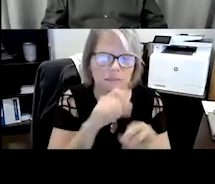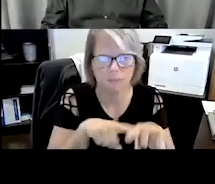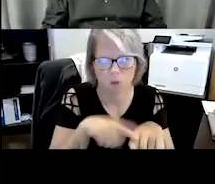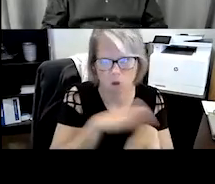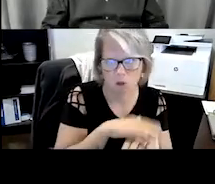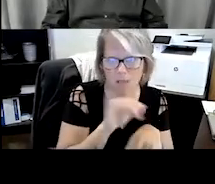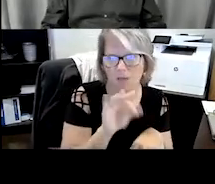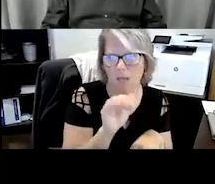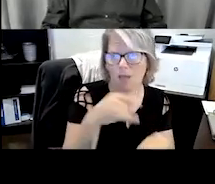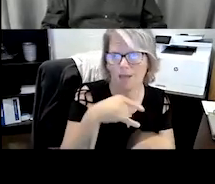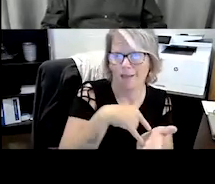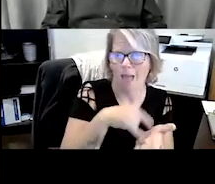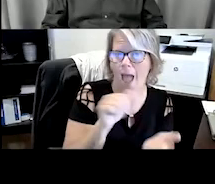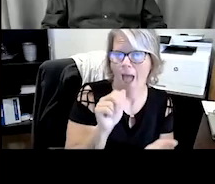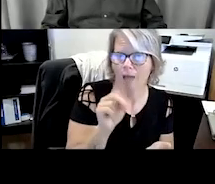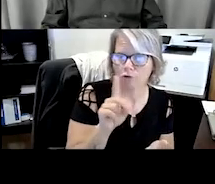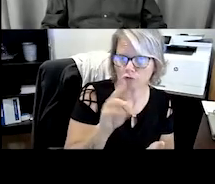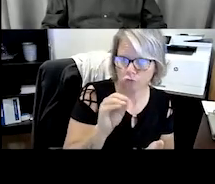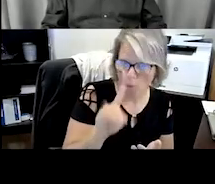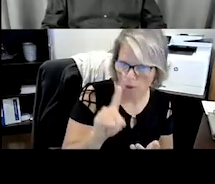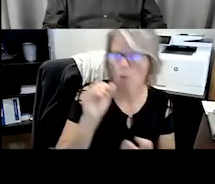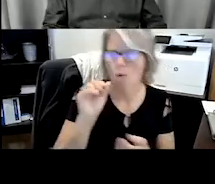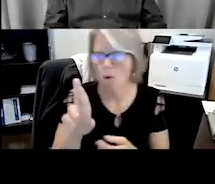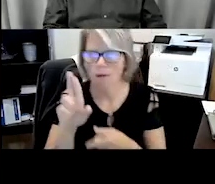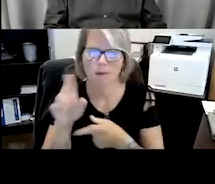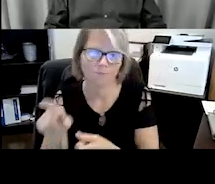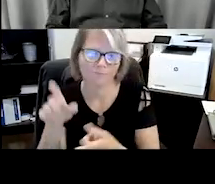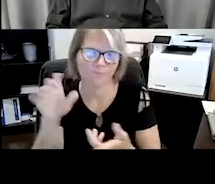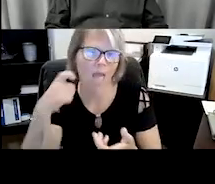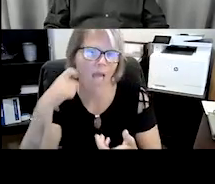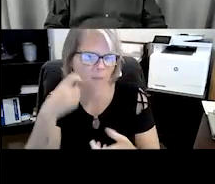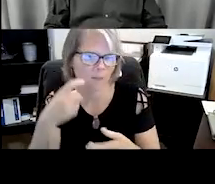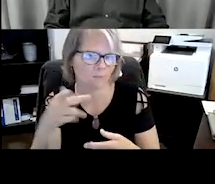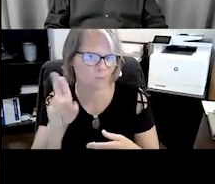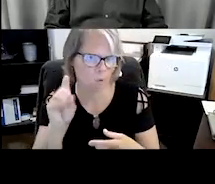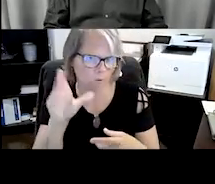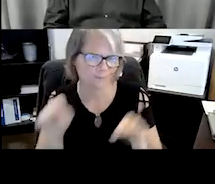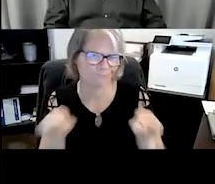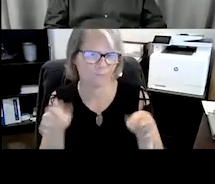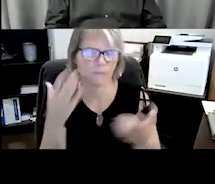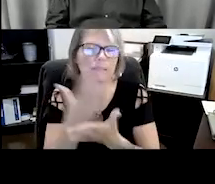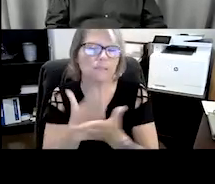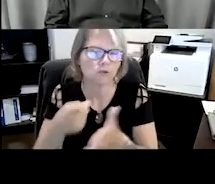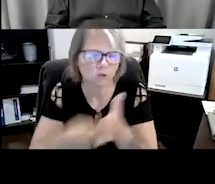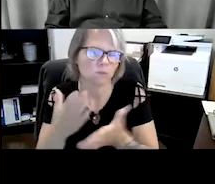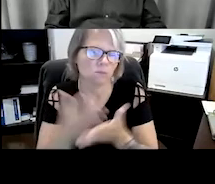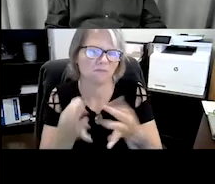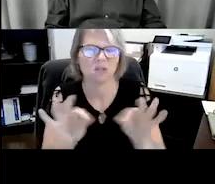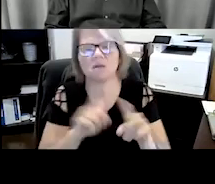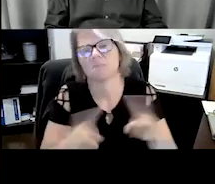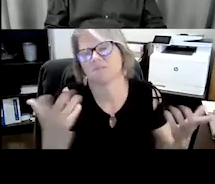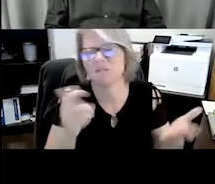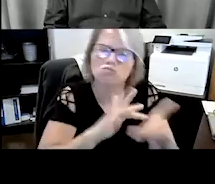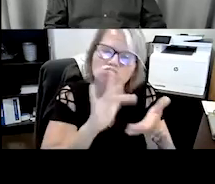and there are a ton of free apps out there. And also some of these apps availability depend on whether you have Android or